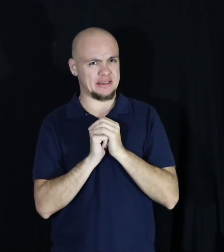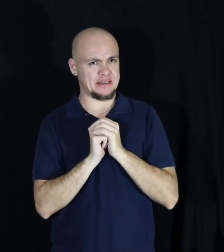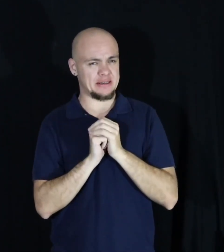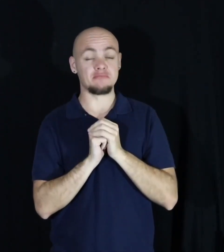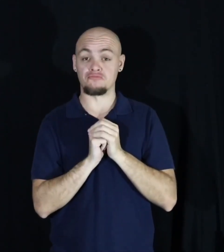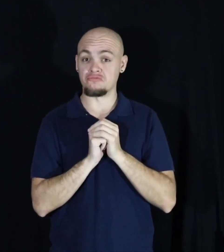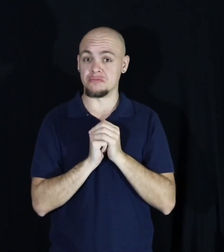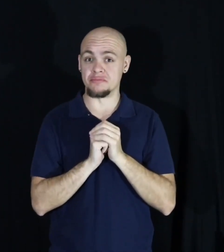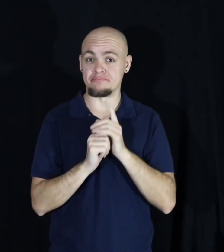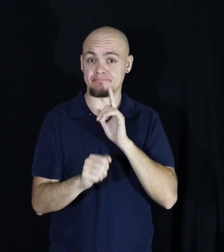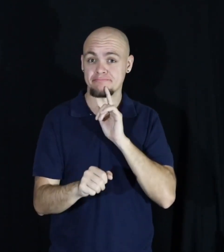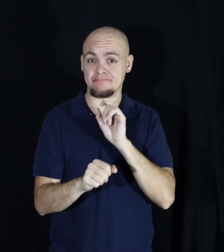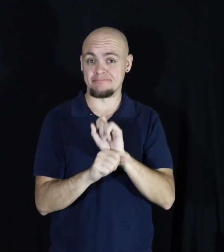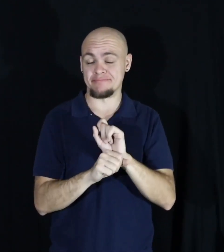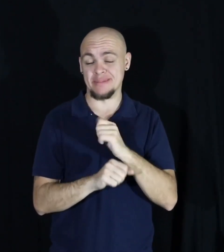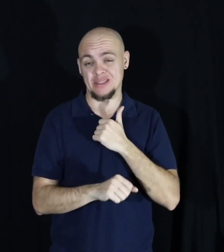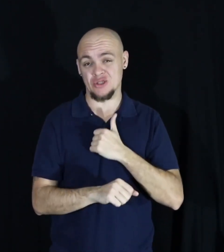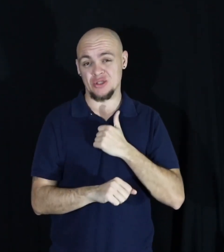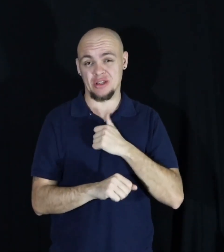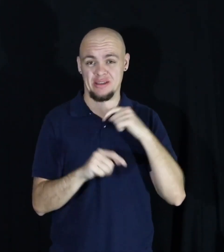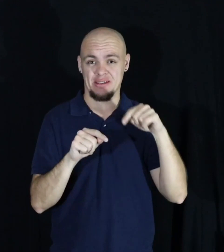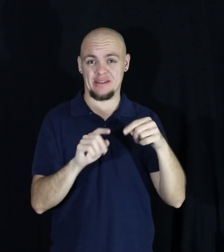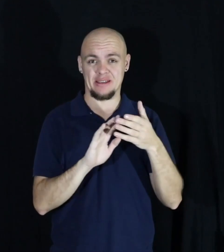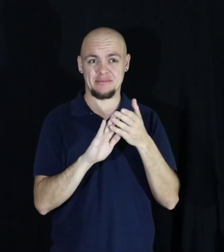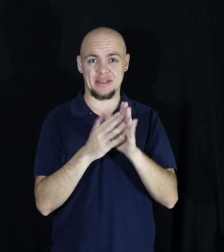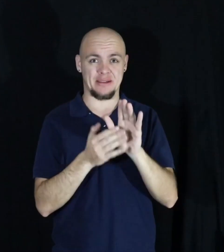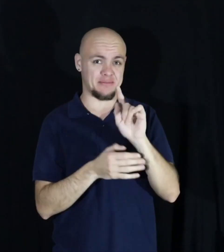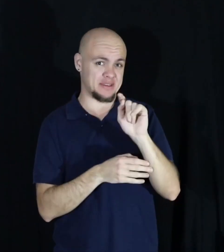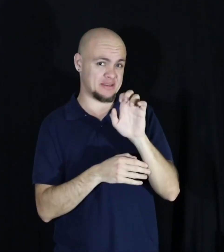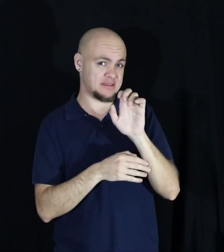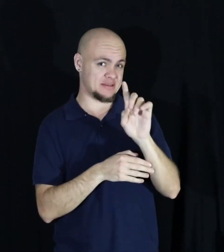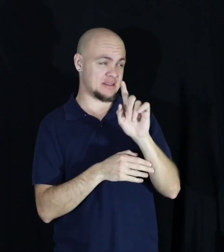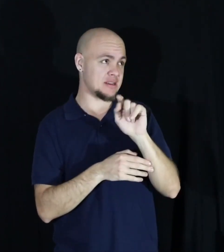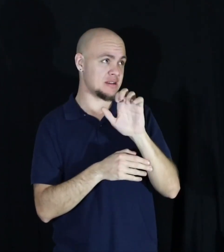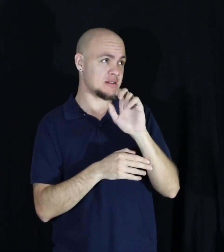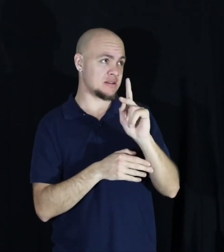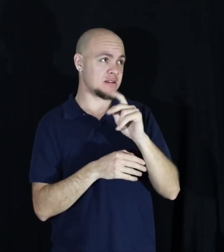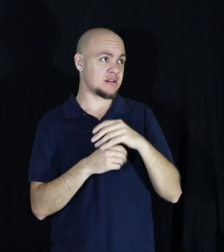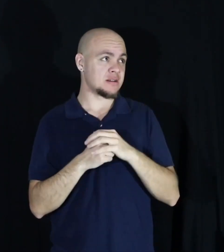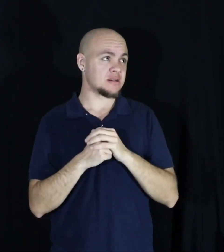And I do sincerely apologize for turning this into a TED Talk.